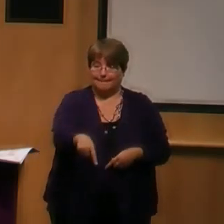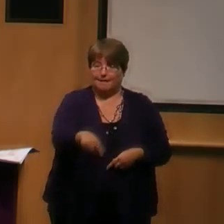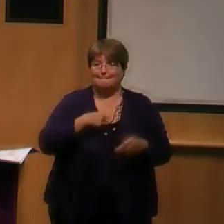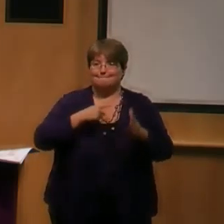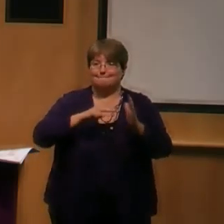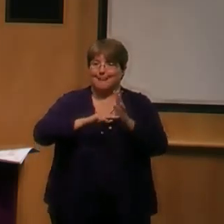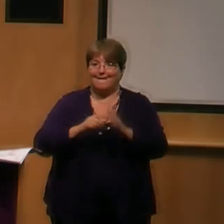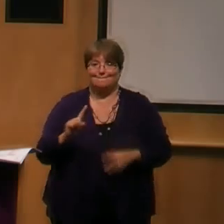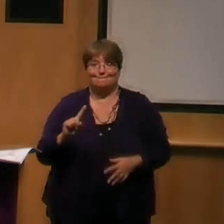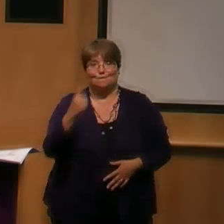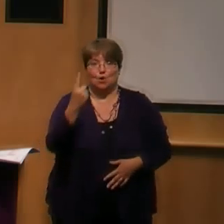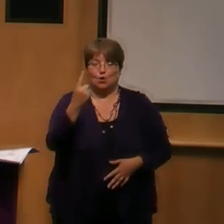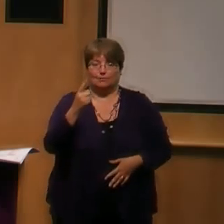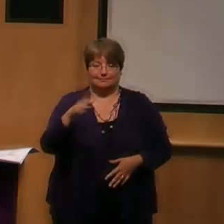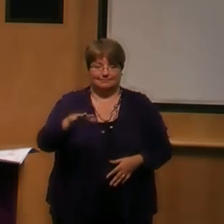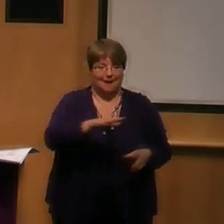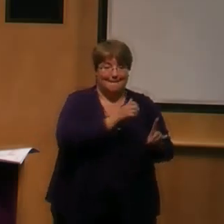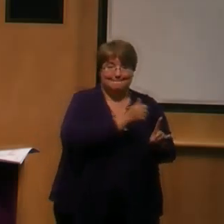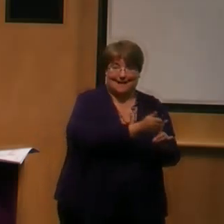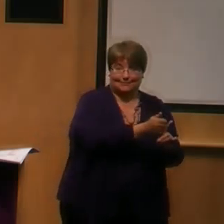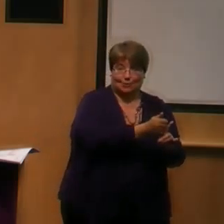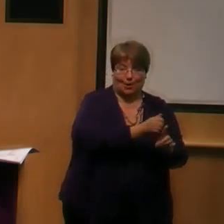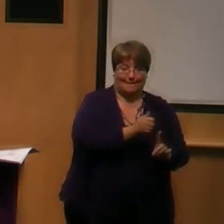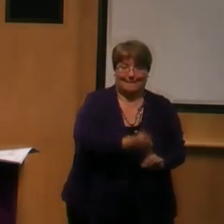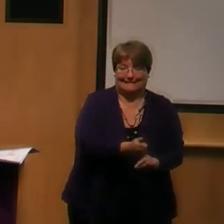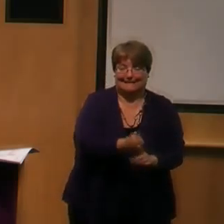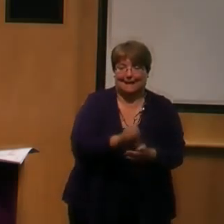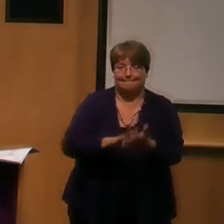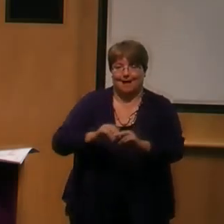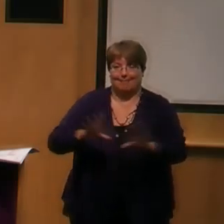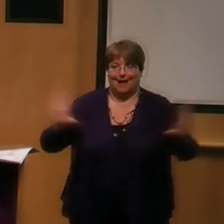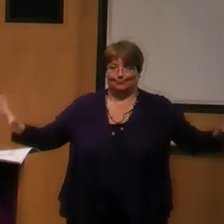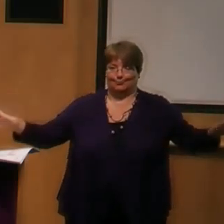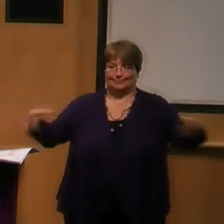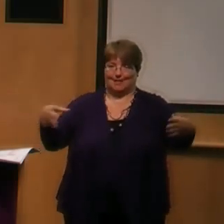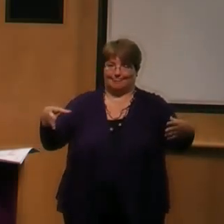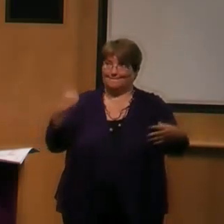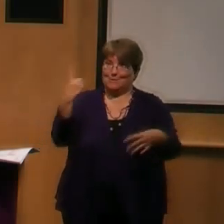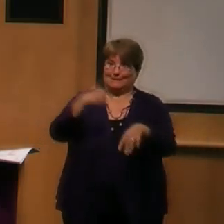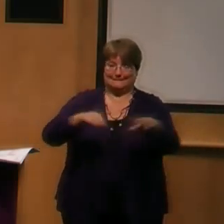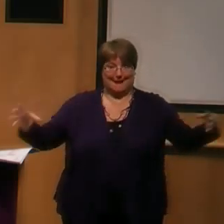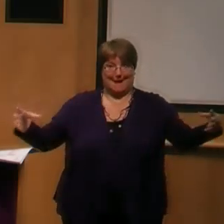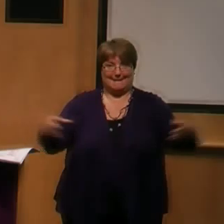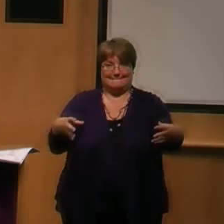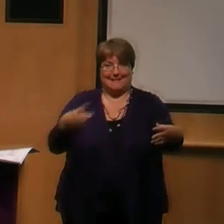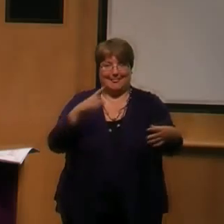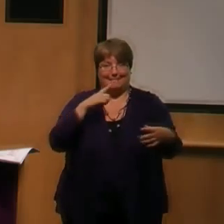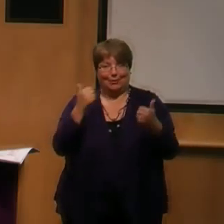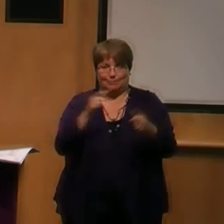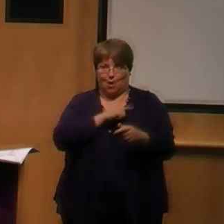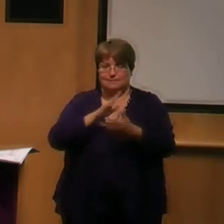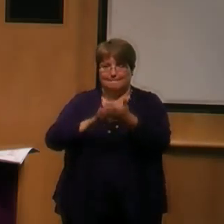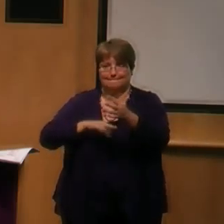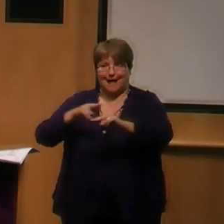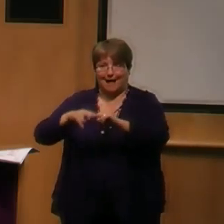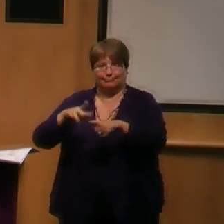In December, we are planning our first mentor, mentee, and parents get together. It will be the first time that they all met up